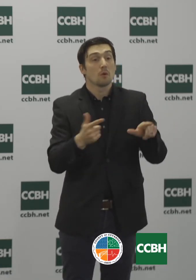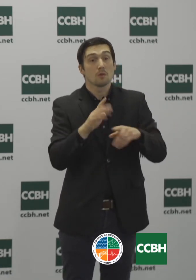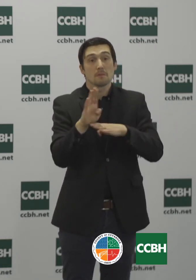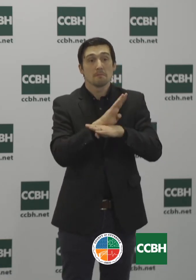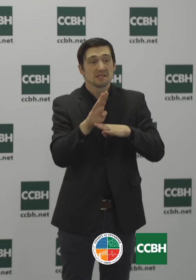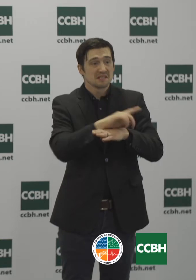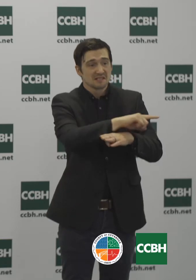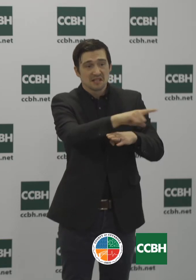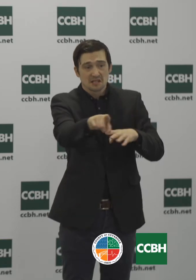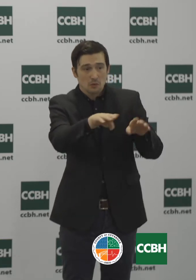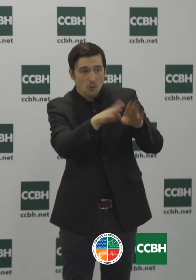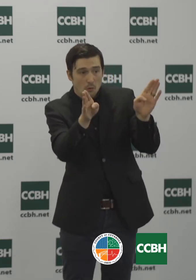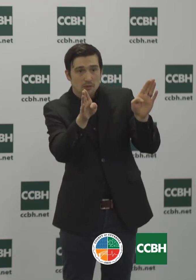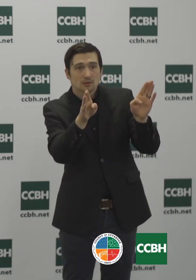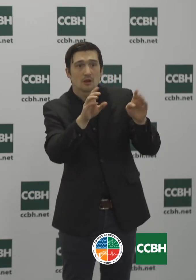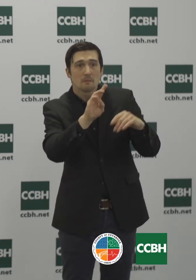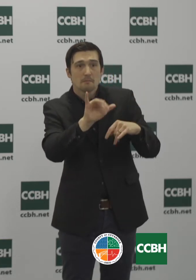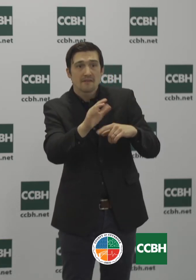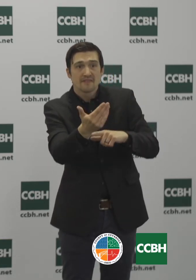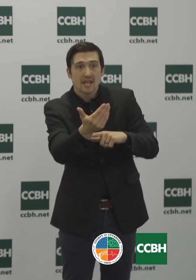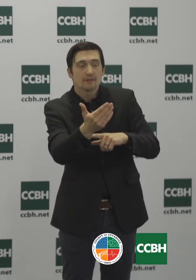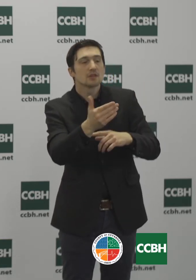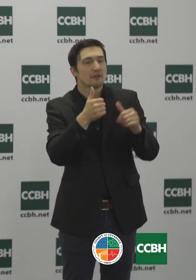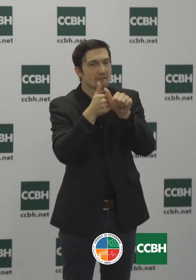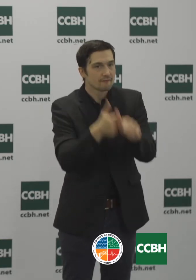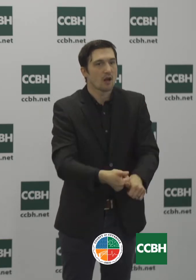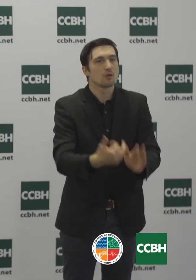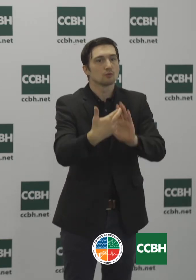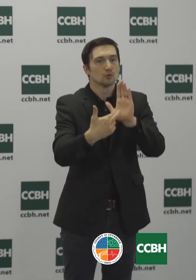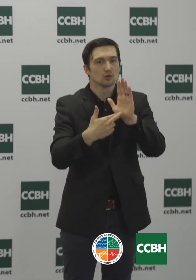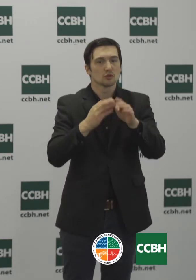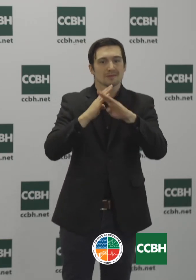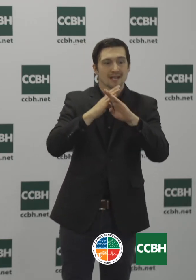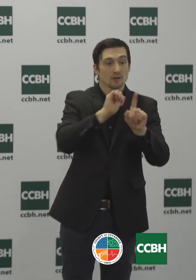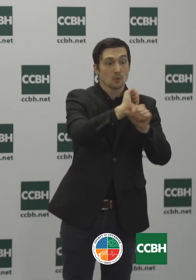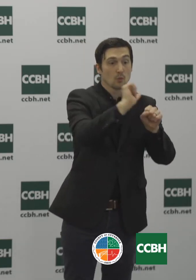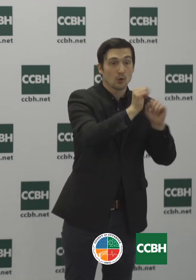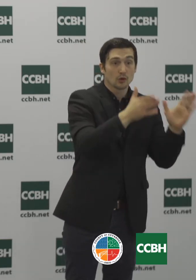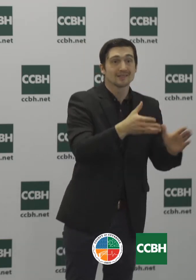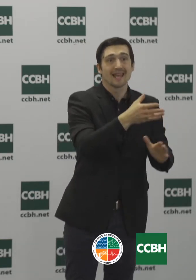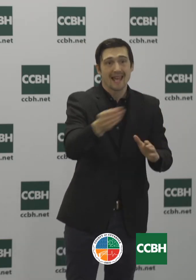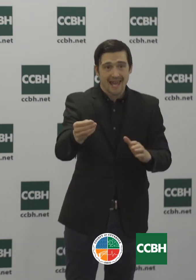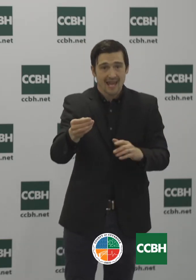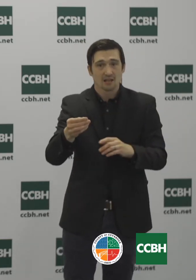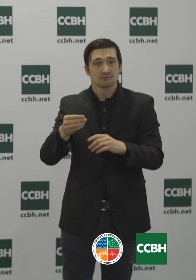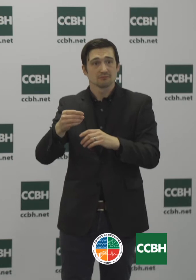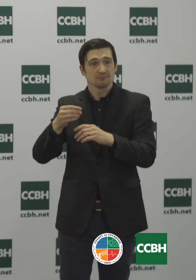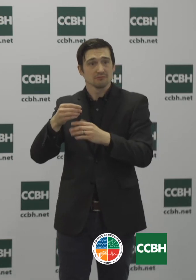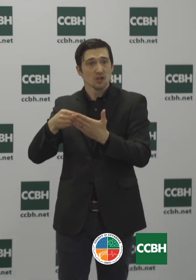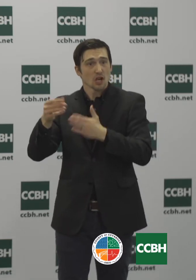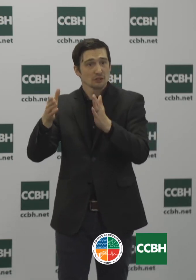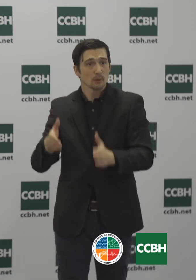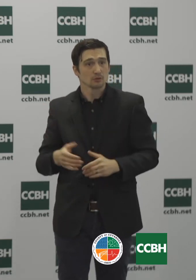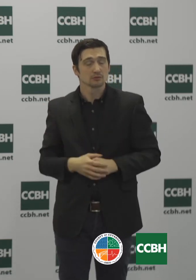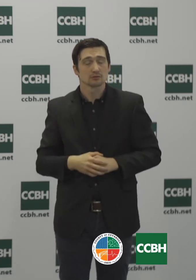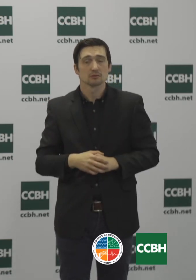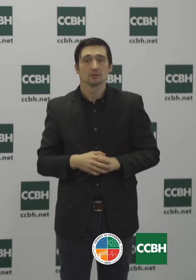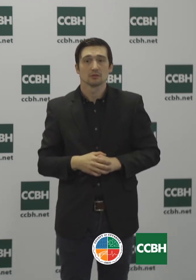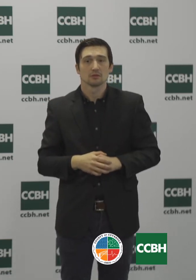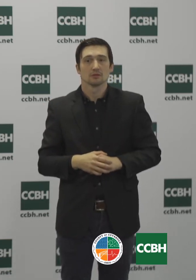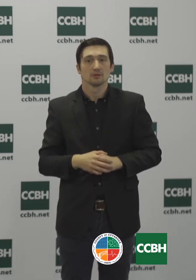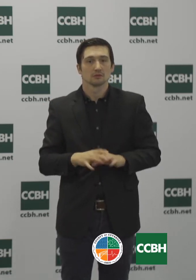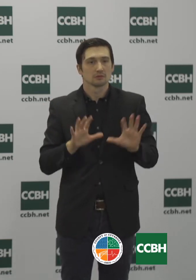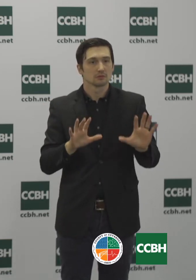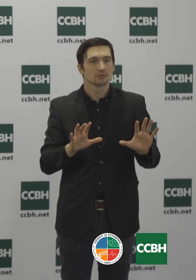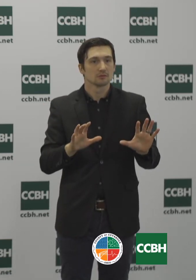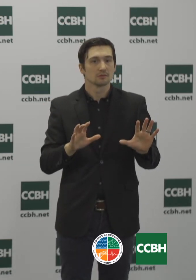these guidelines to protect their workers and their patrons from further spread of COVID-19. Now is not the